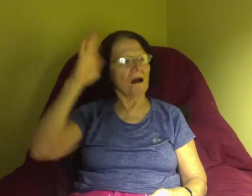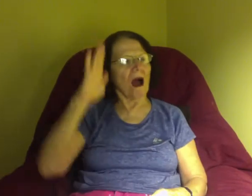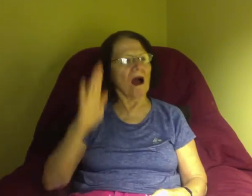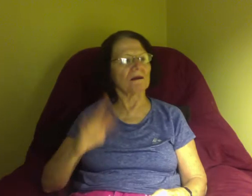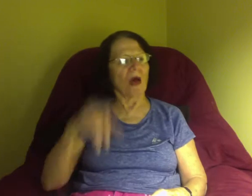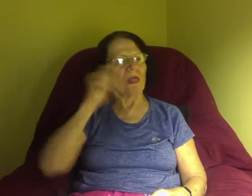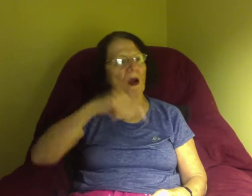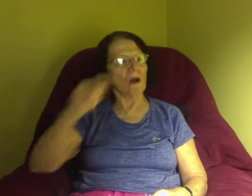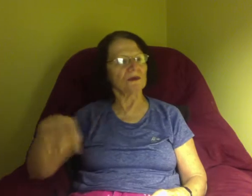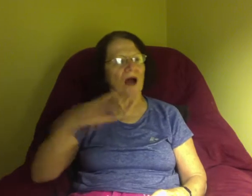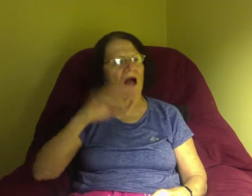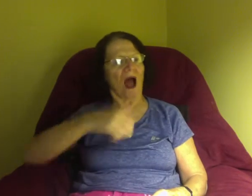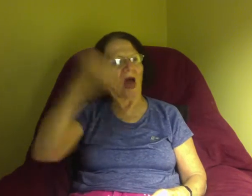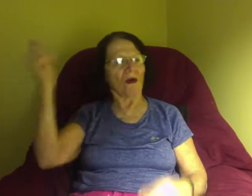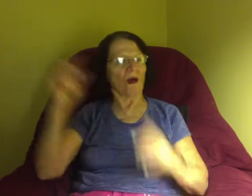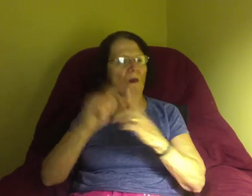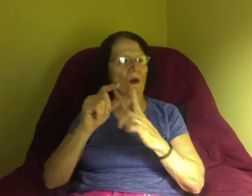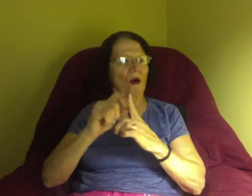toddler. We much, wonder?